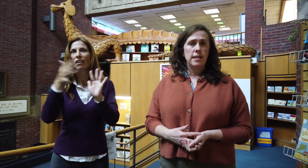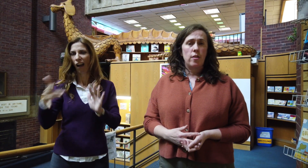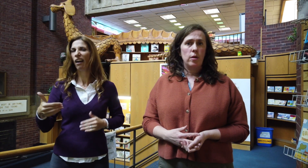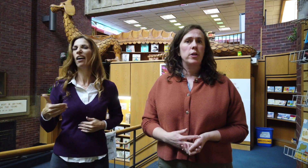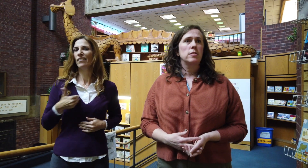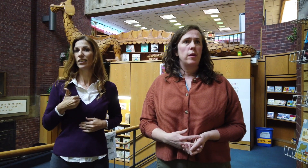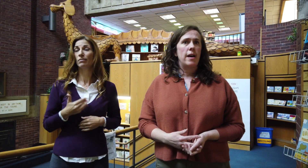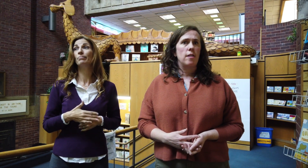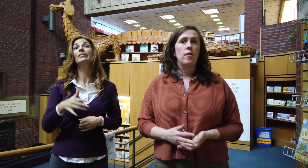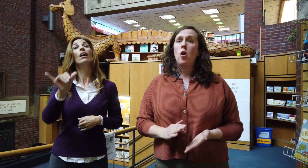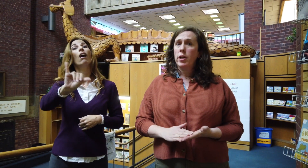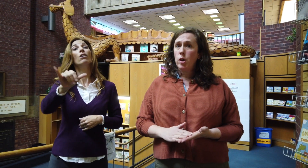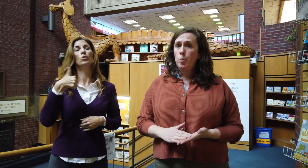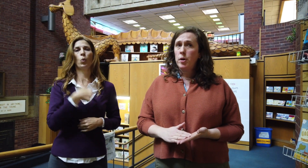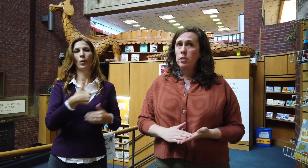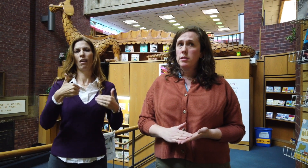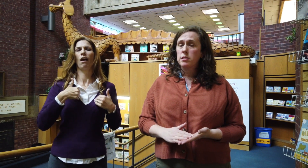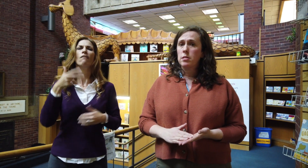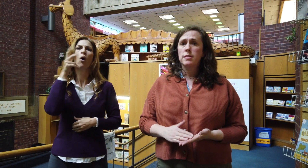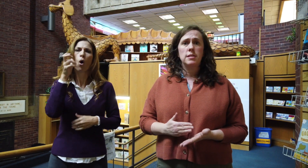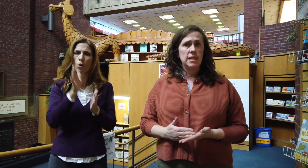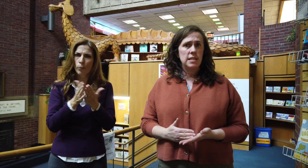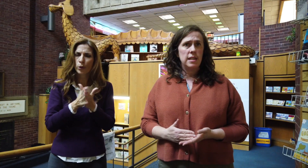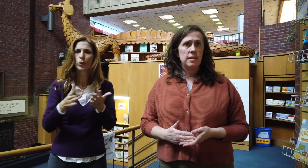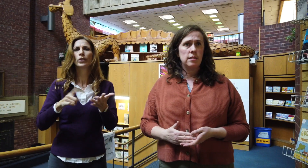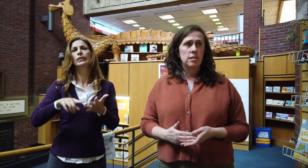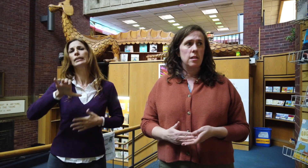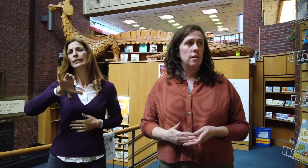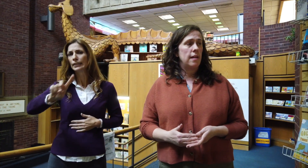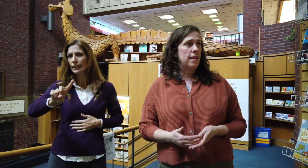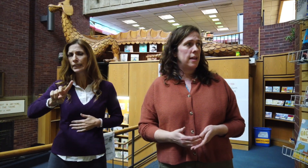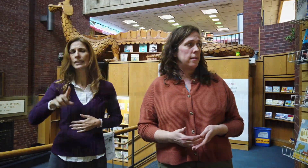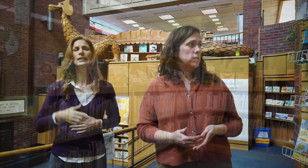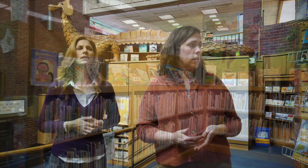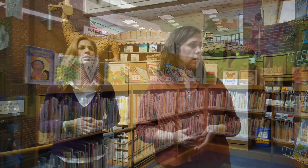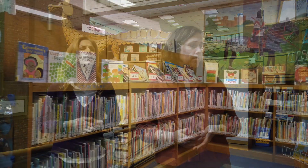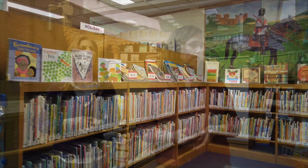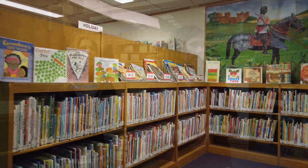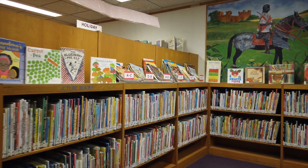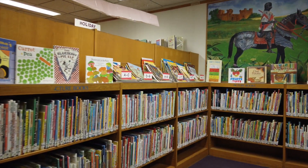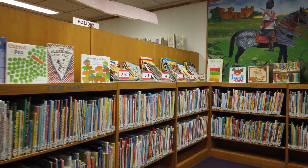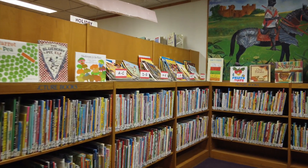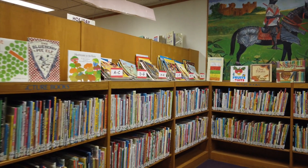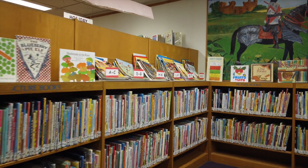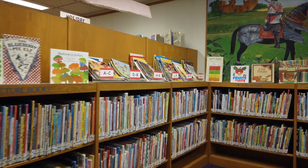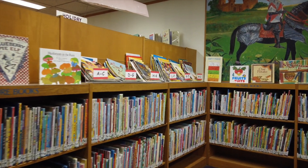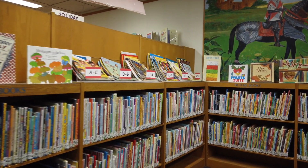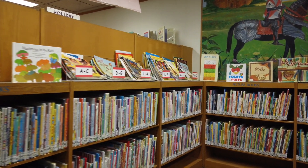In this area, we also have audiobooks, CDs, and